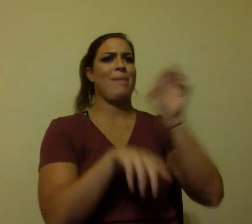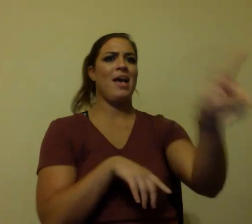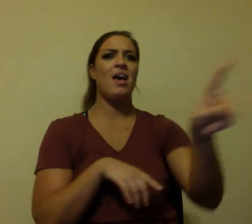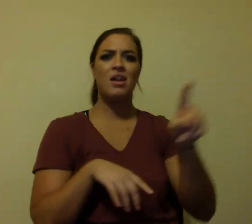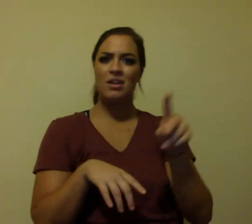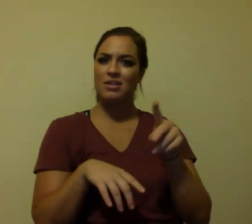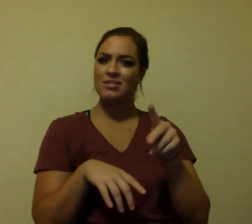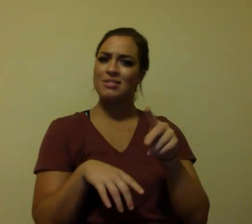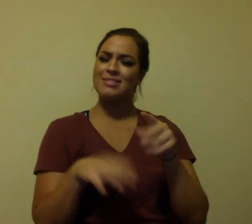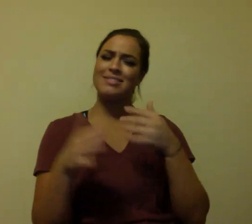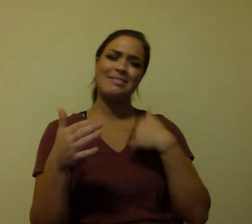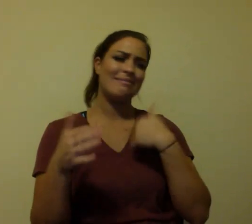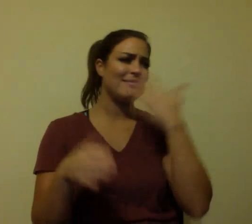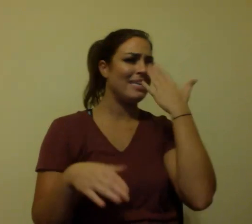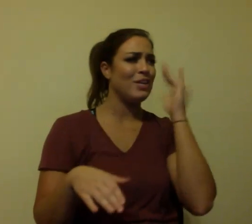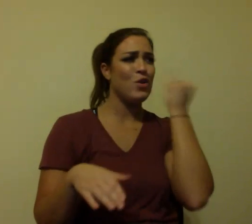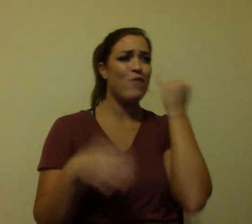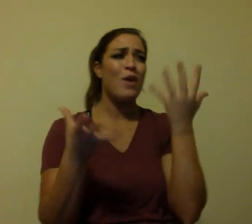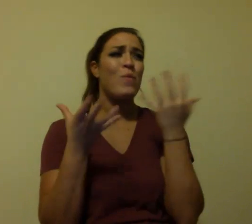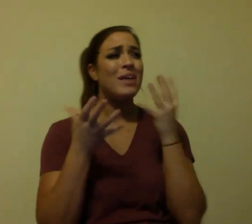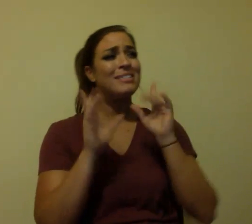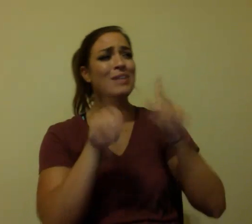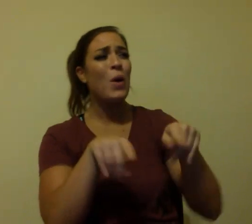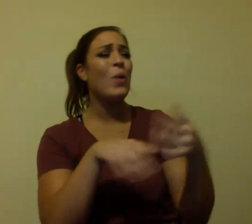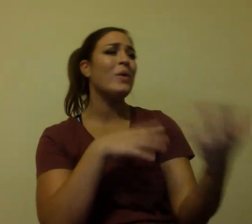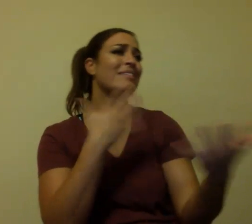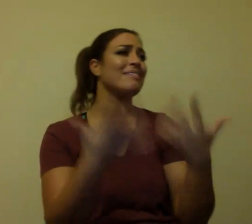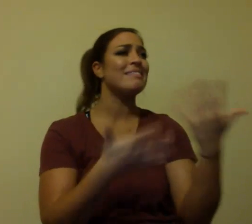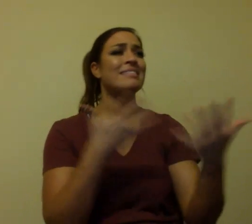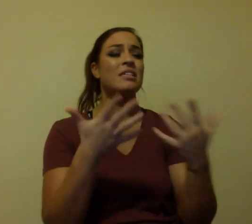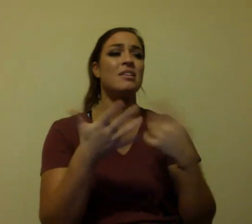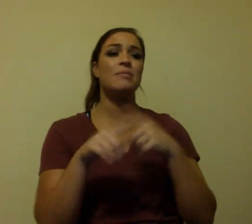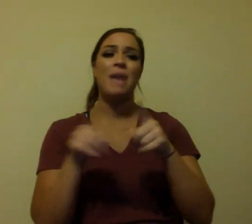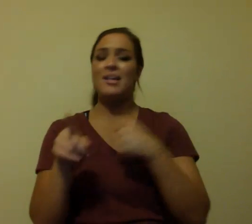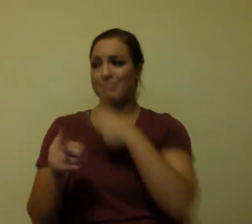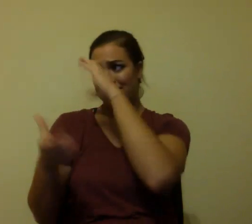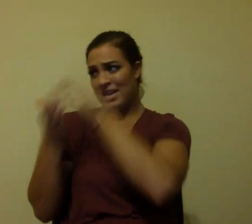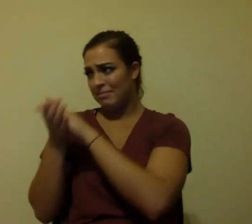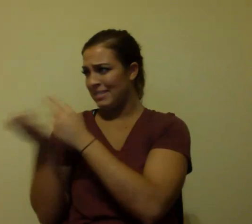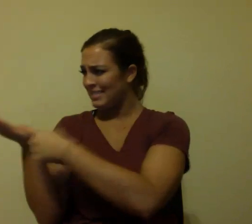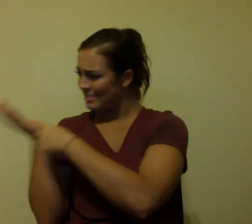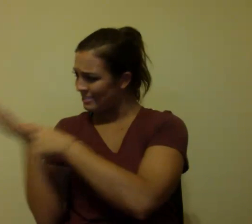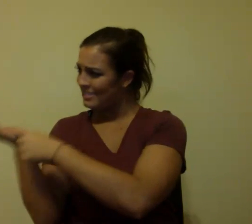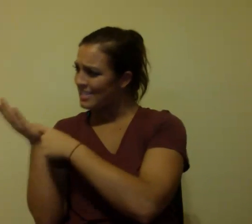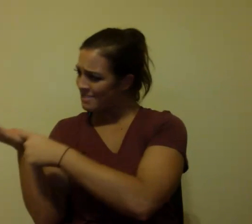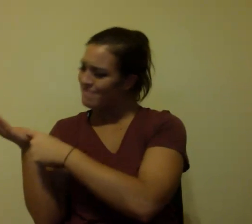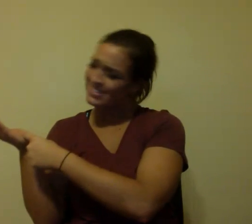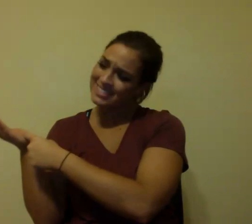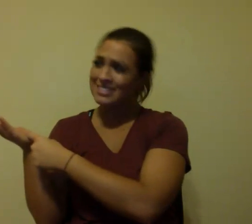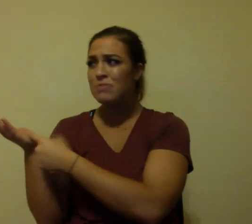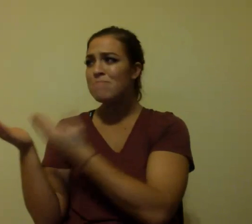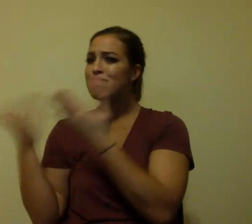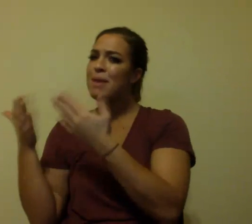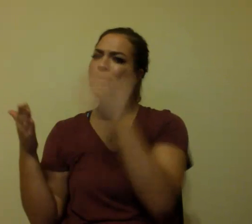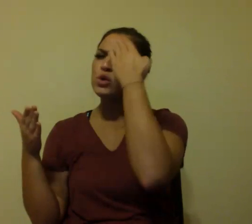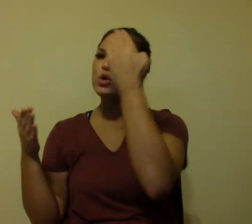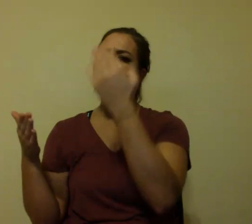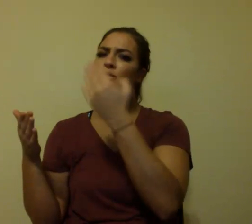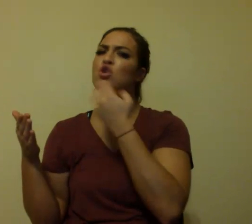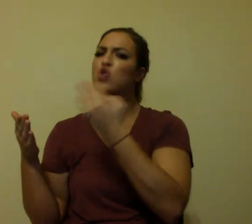it, and ultimately we said, maybe that'll be a good way to honor her memory. So we went to the game. We actually had a really good